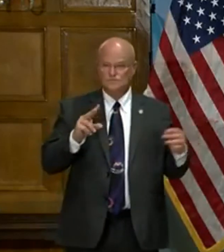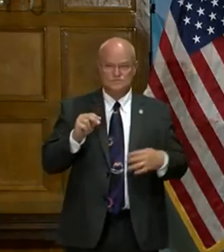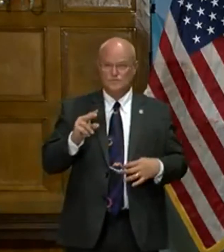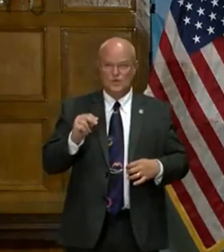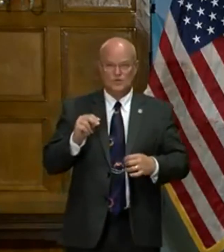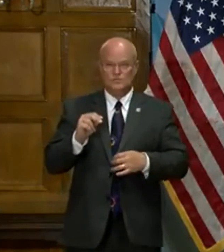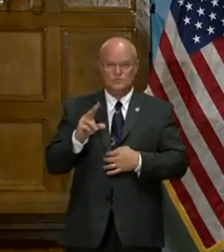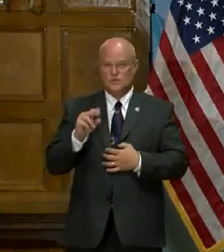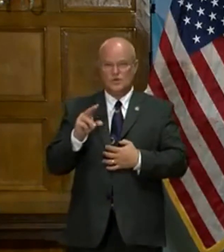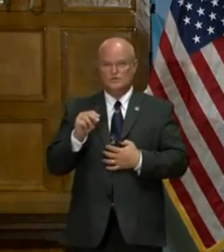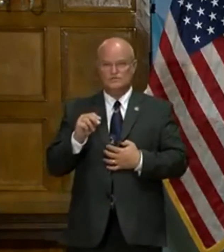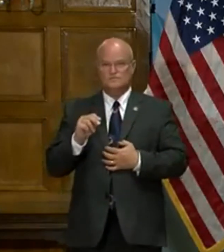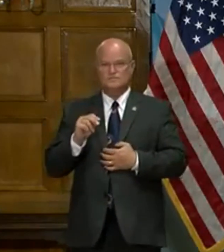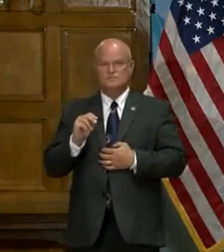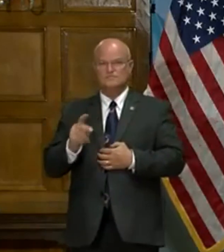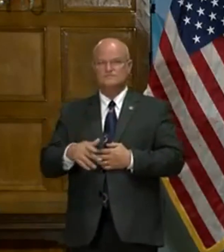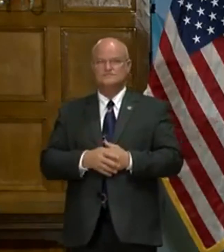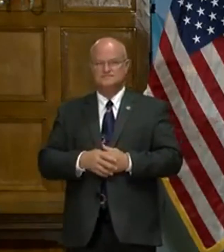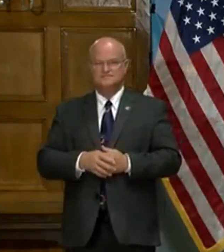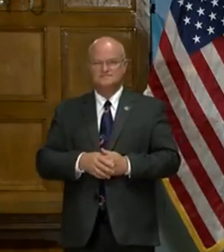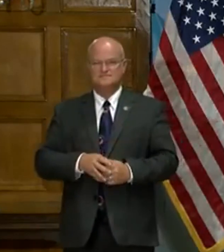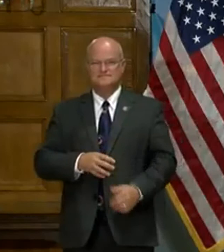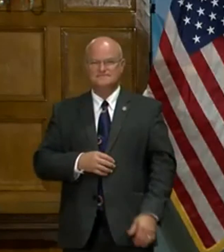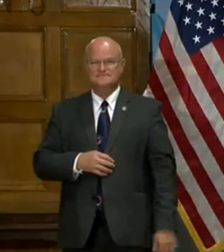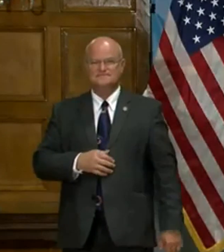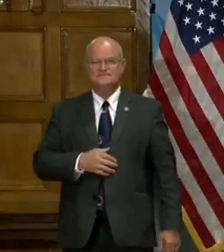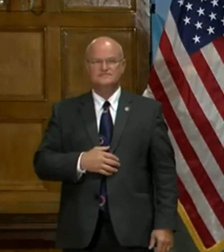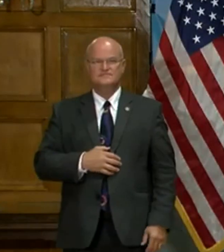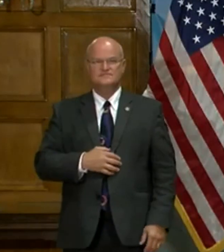No. No, sir.